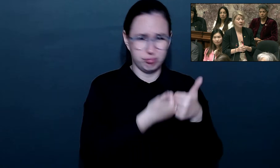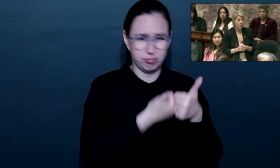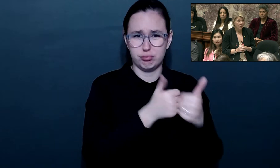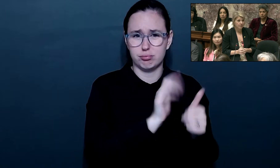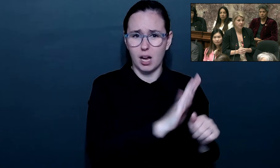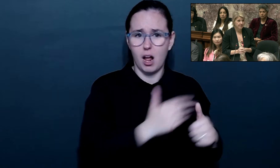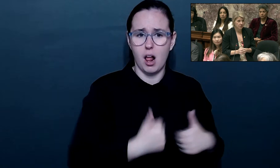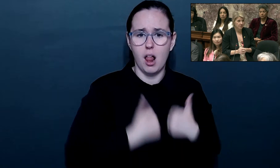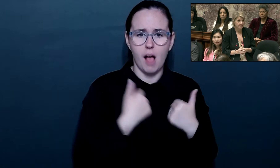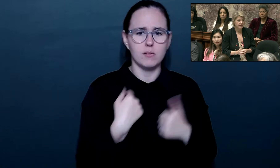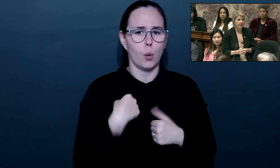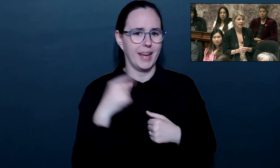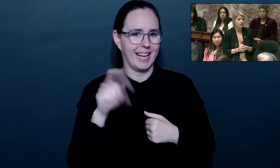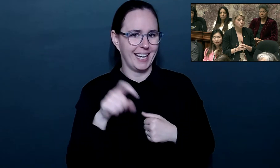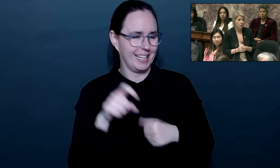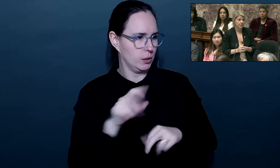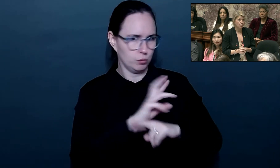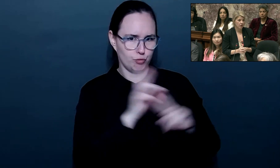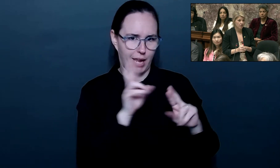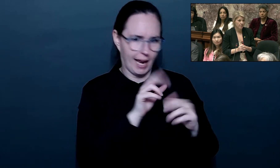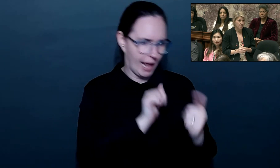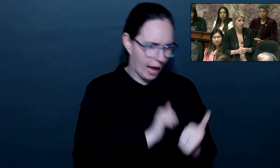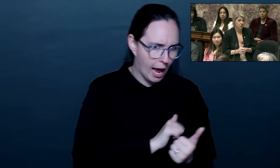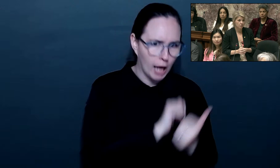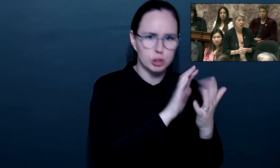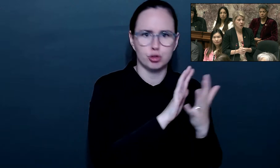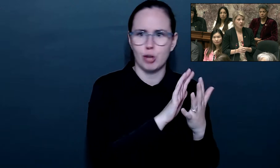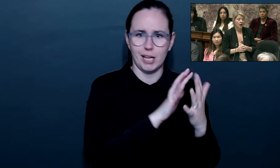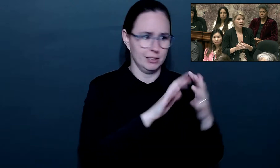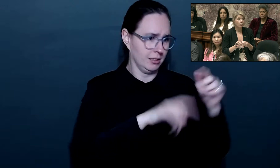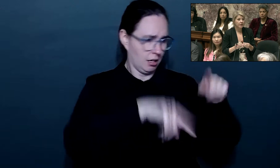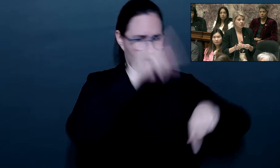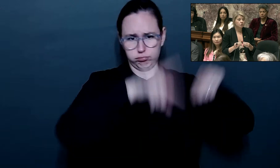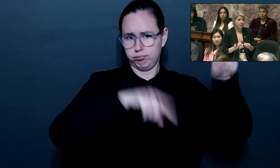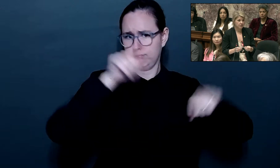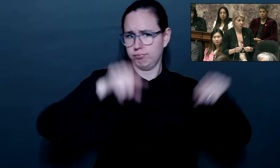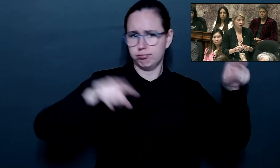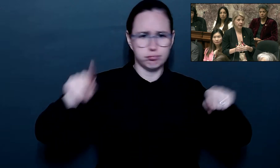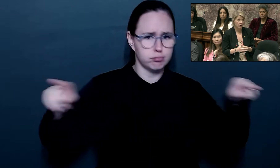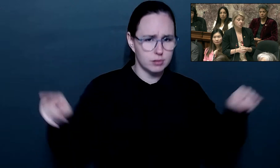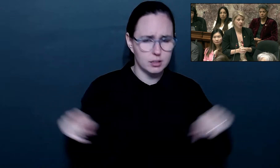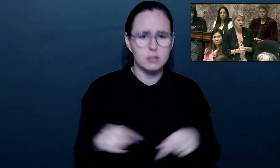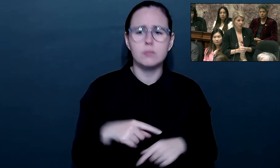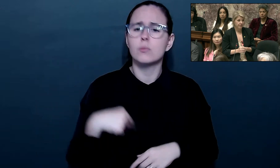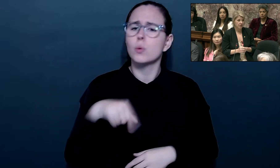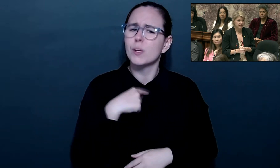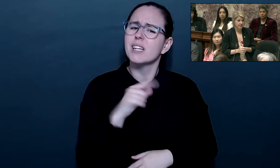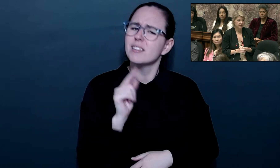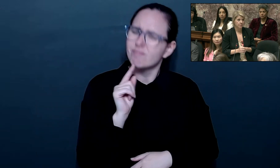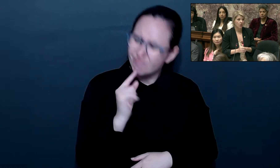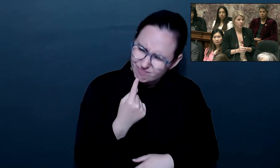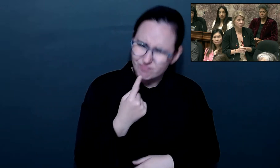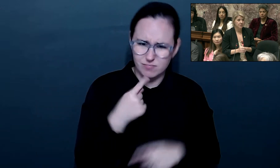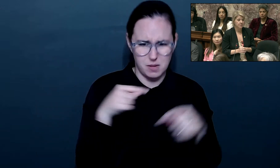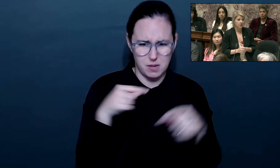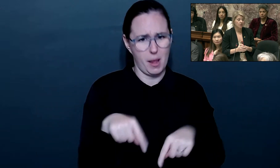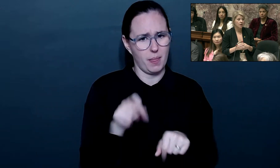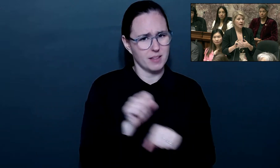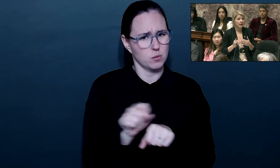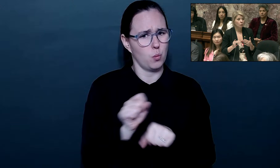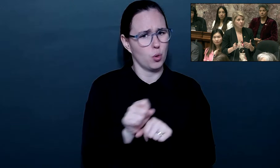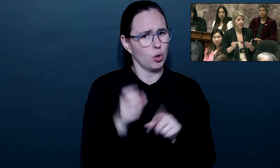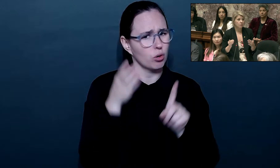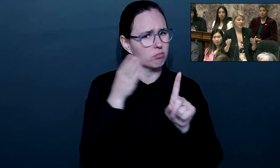take incredibly seriously, and it is work that we are committed to. We are transforming our child welfare system, Honourable